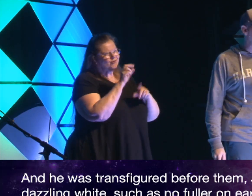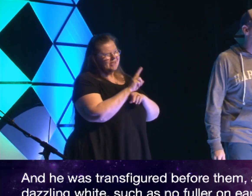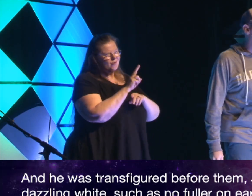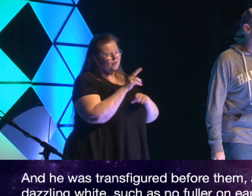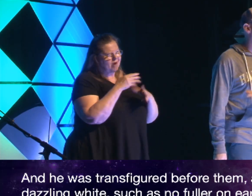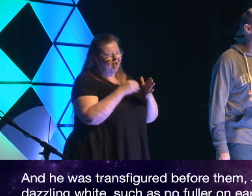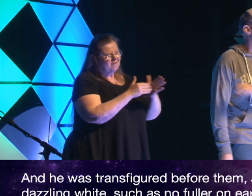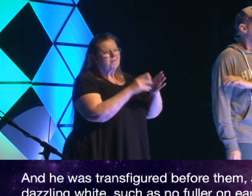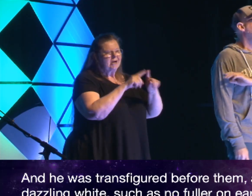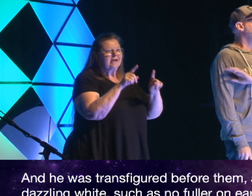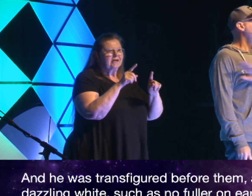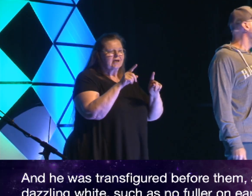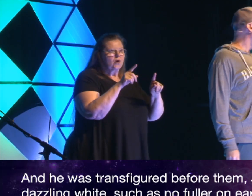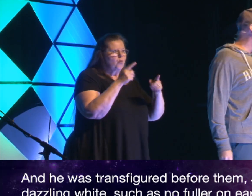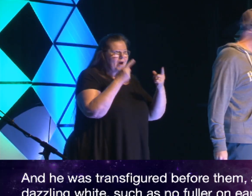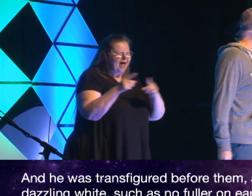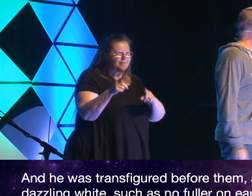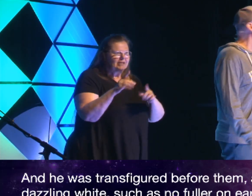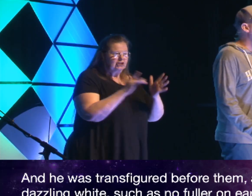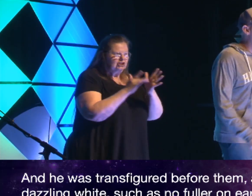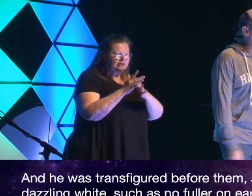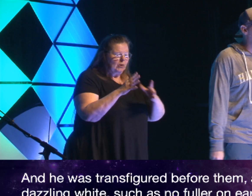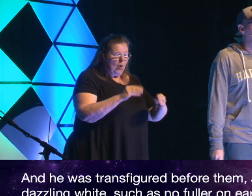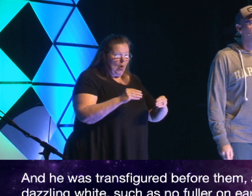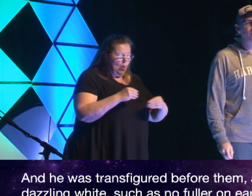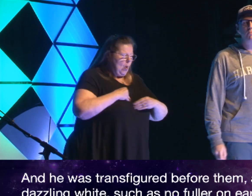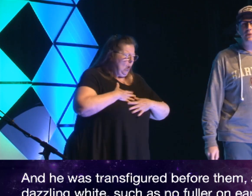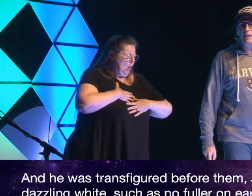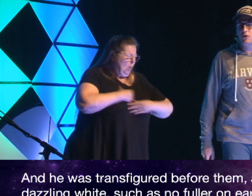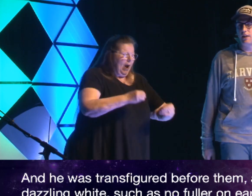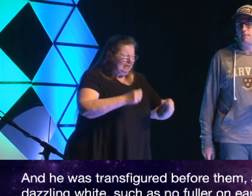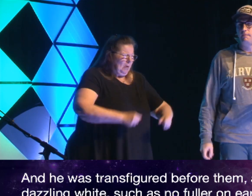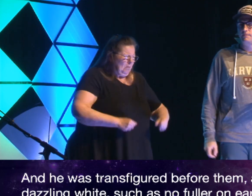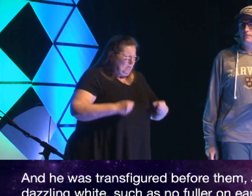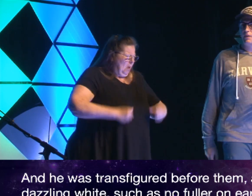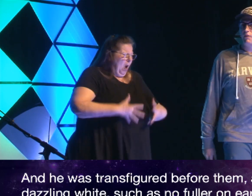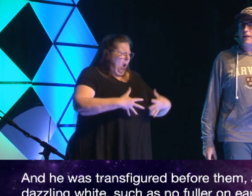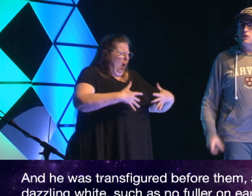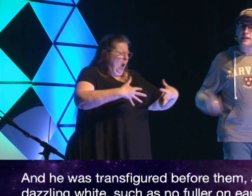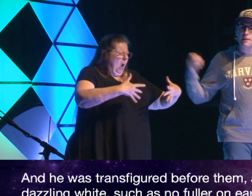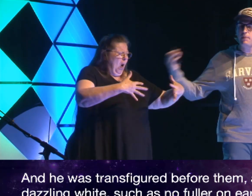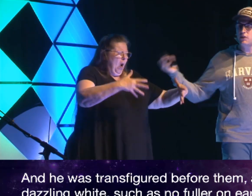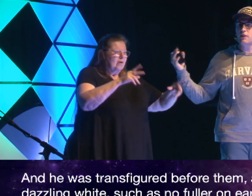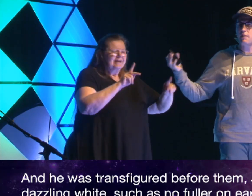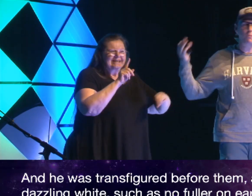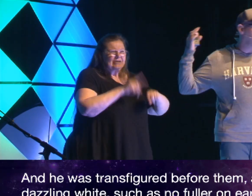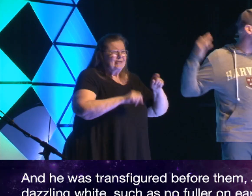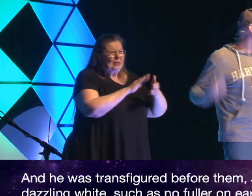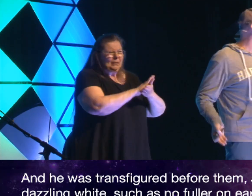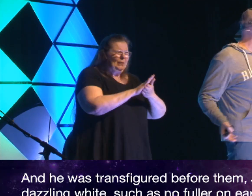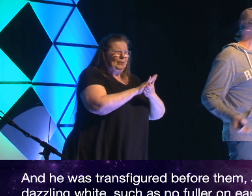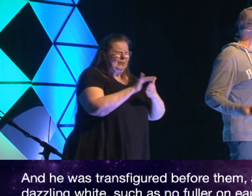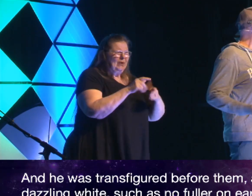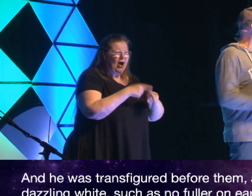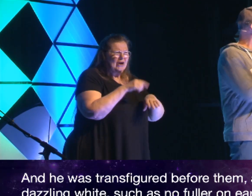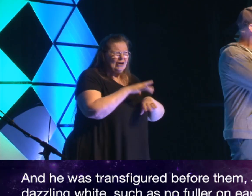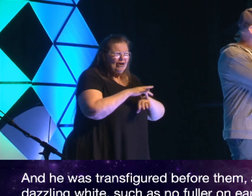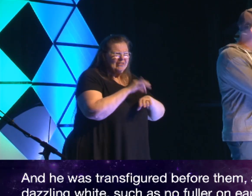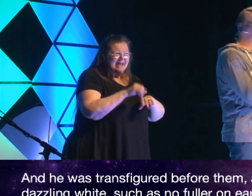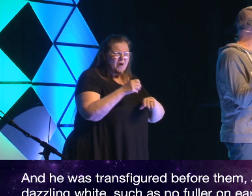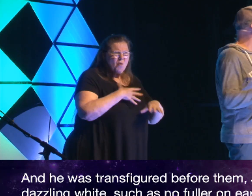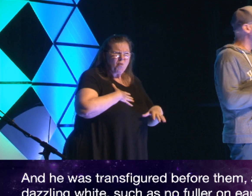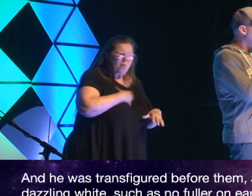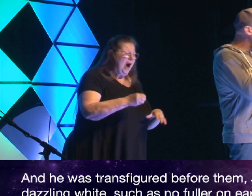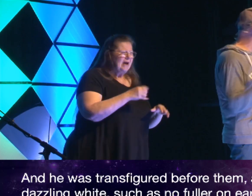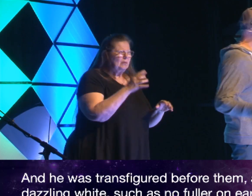became dazzling white, such as no fuller on earth could bleach them. All right, so you get the picture that Mark is saying. Remember, we're